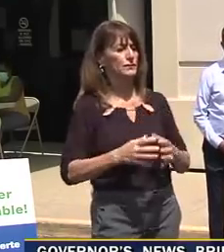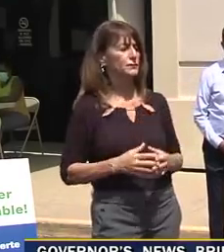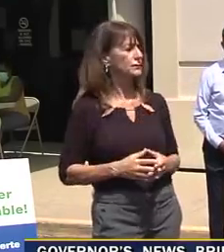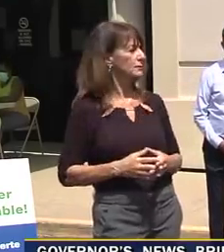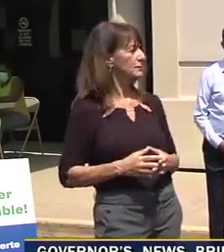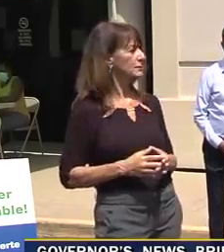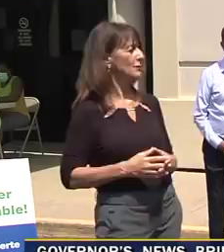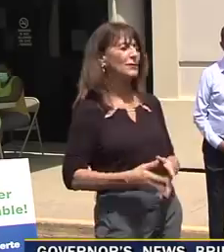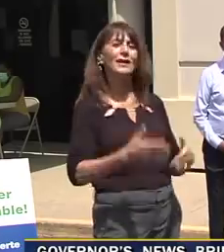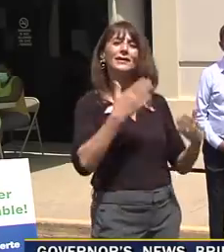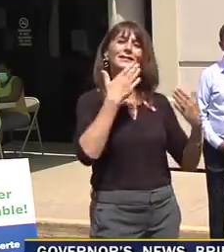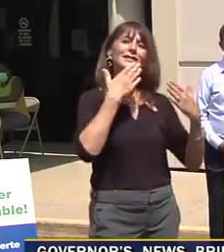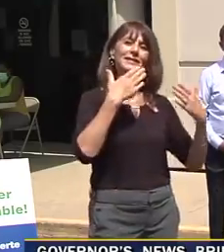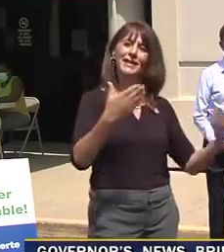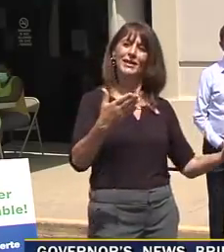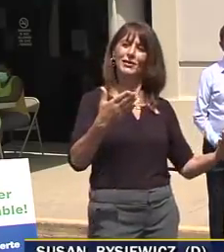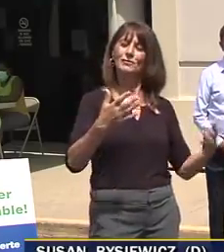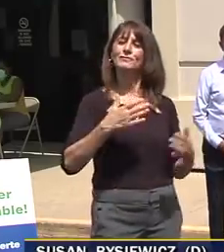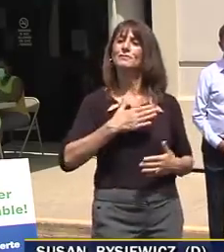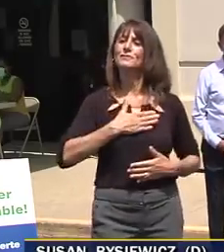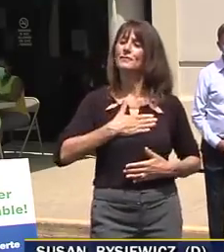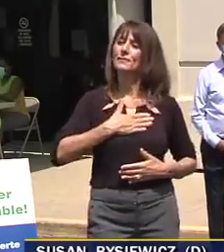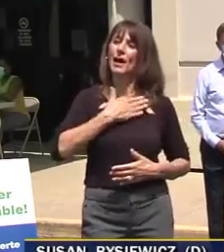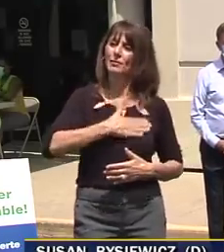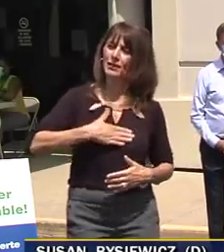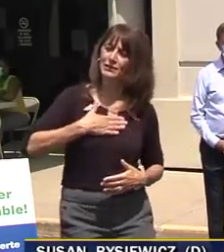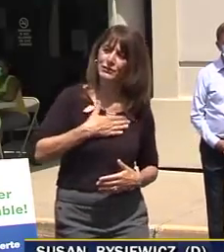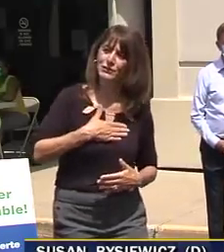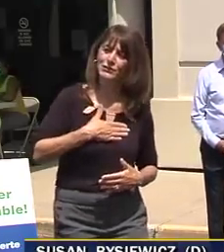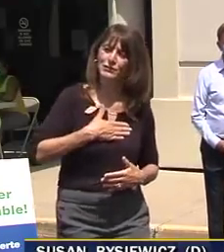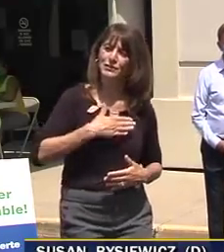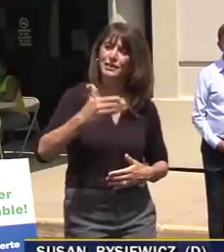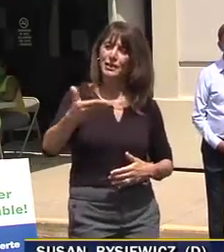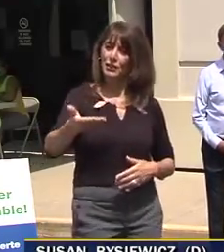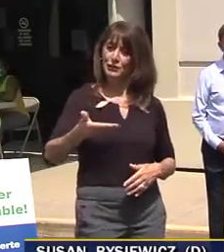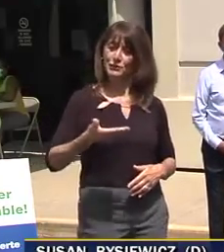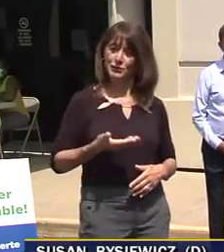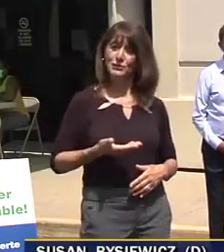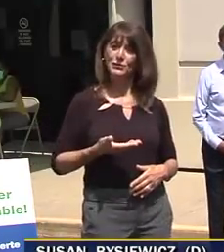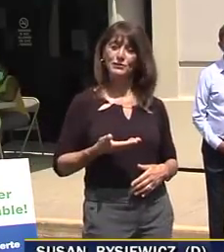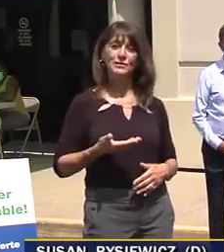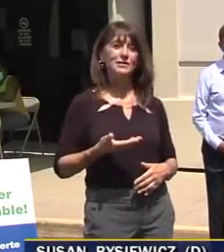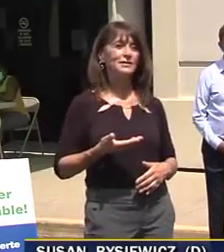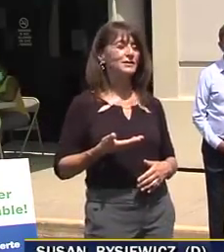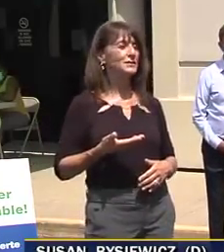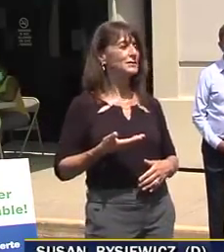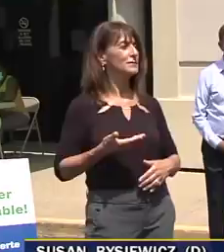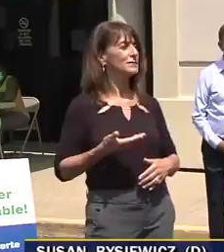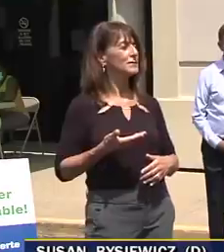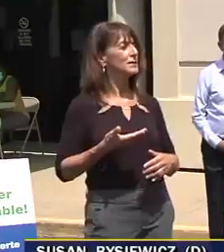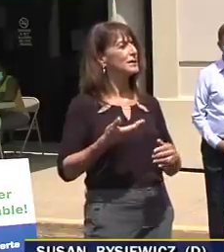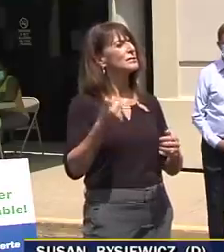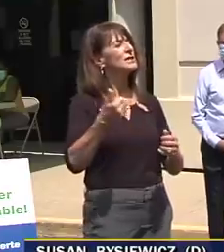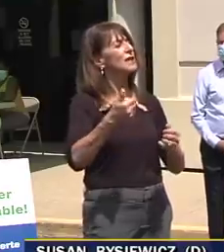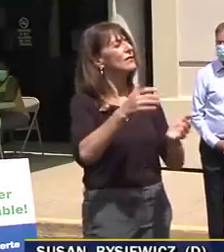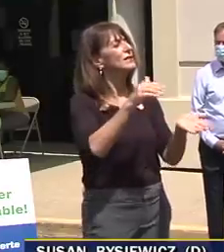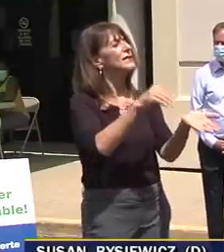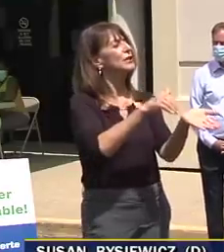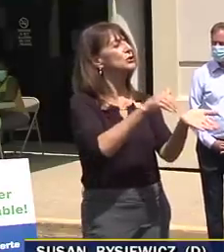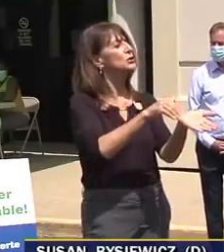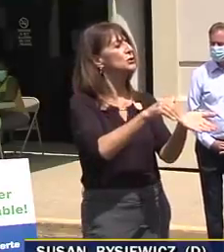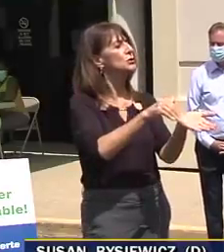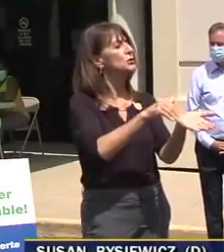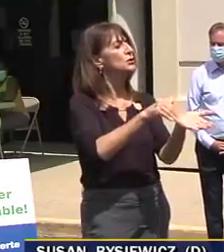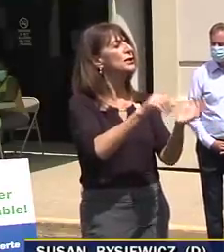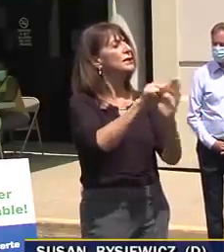Yvette, thank you so much. It's now my pleasure to introduce a medical doctor and